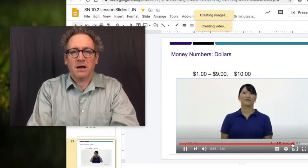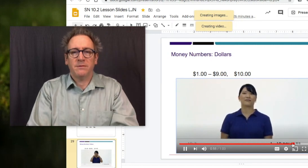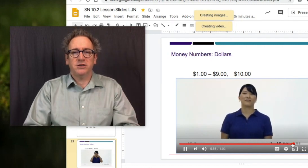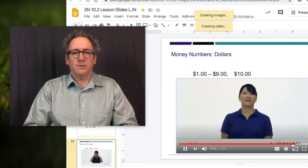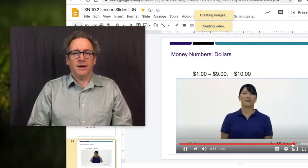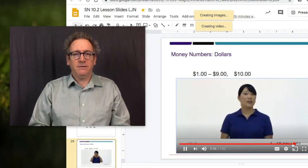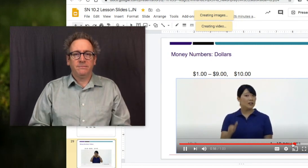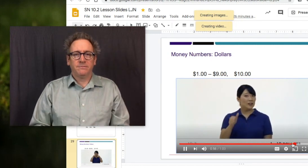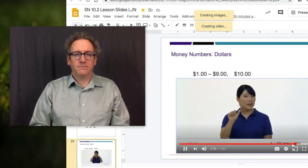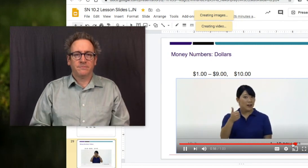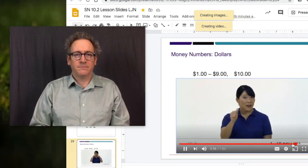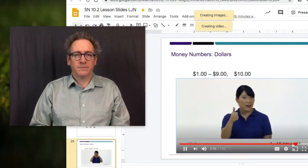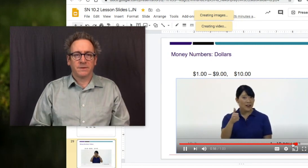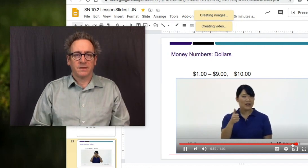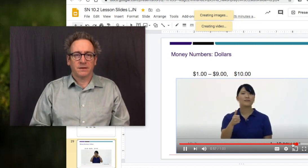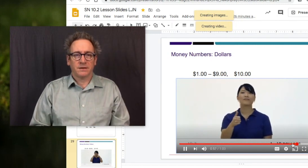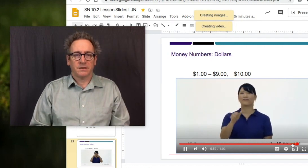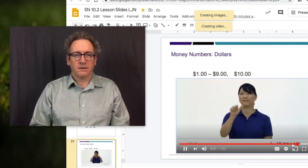I'm going to jump ahead.